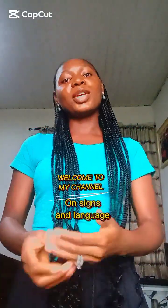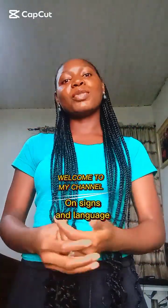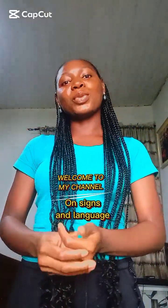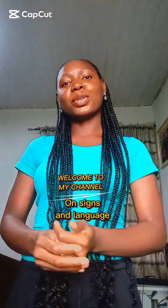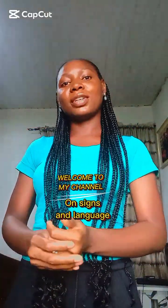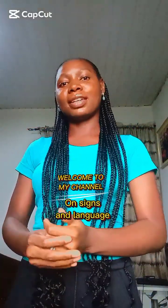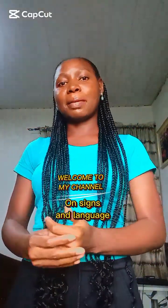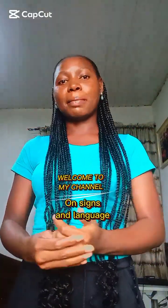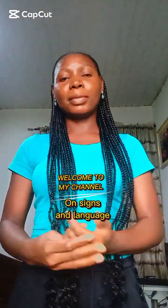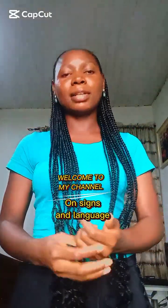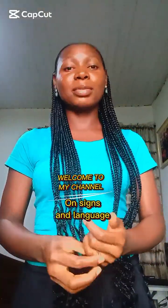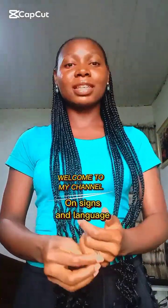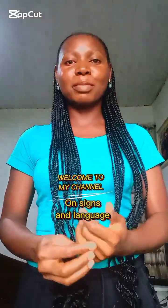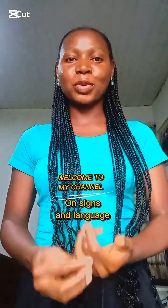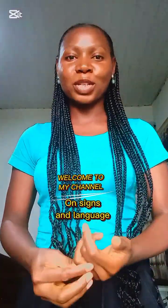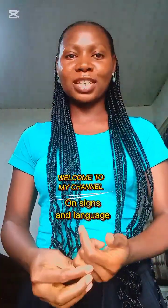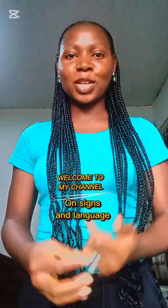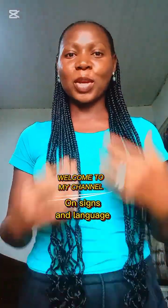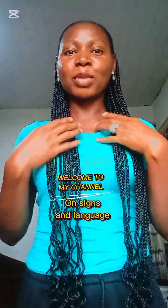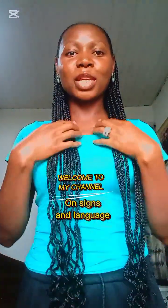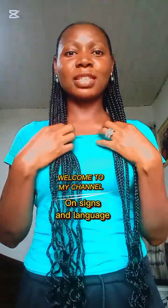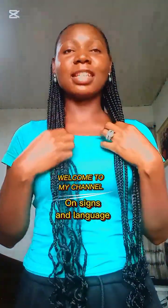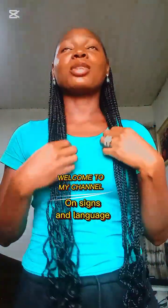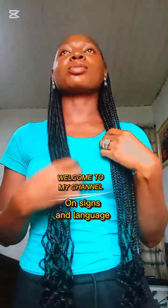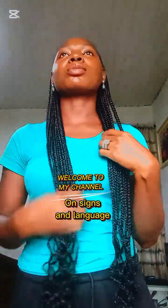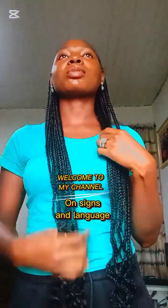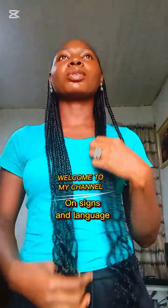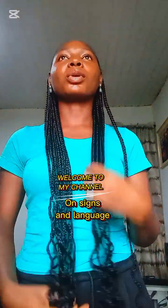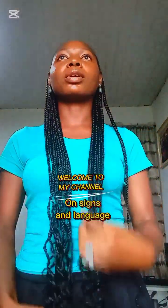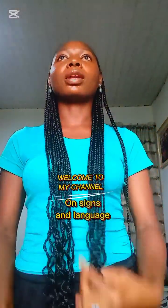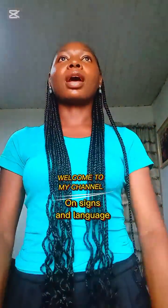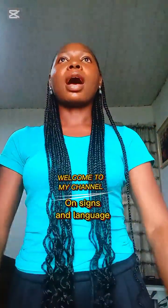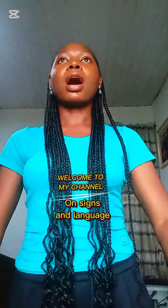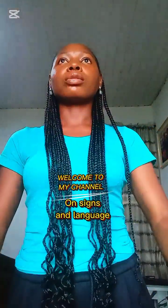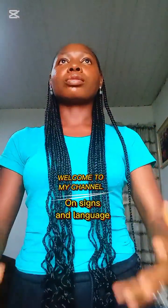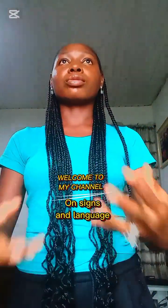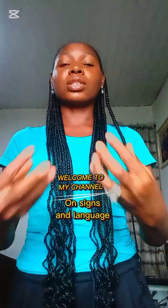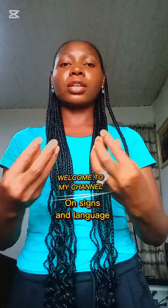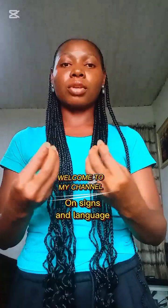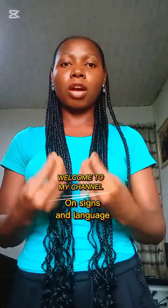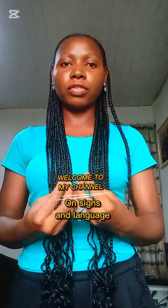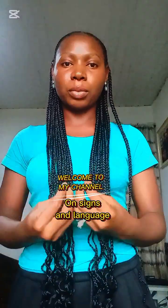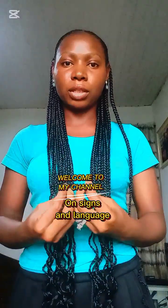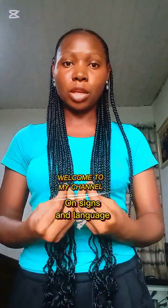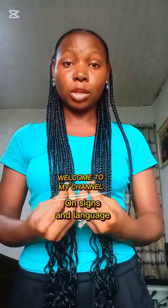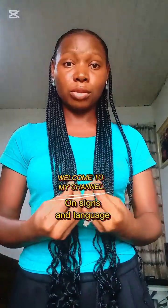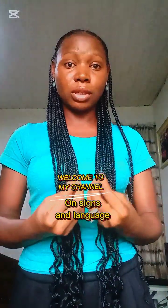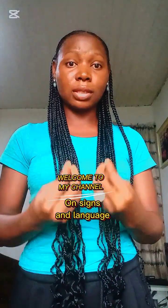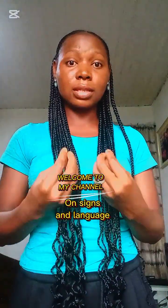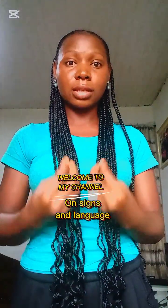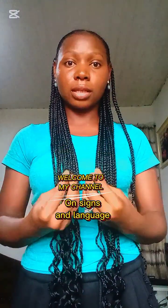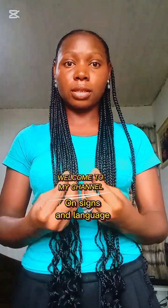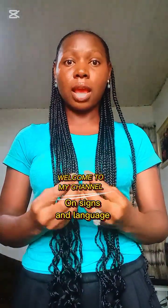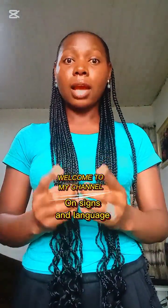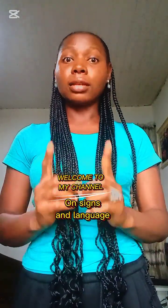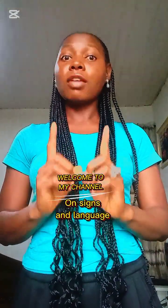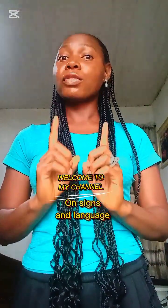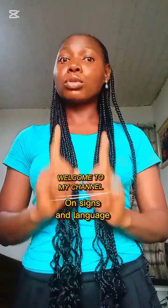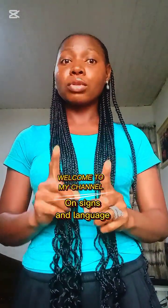Hello everyone, my name is kimchriz. So I'm here today to tutor you on how to recite your alphabet using signs. And for those of